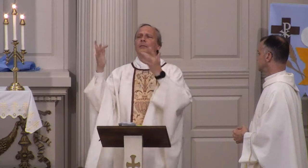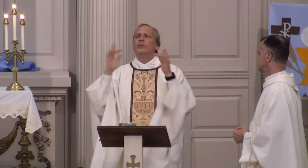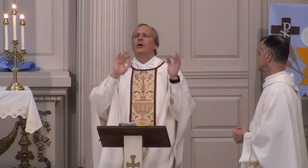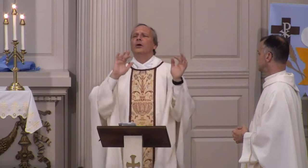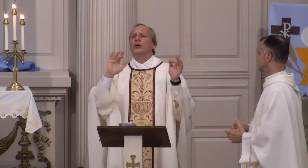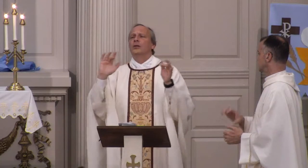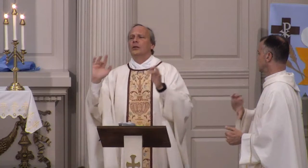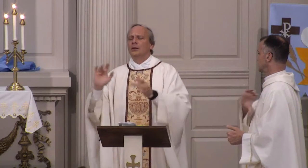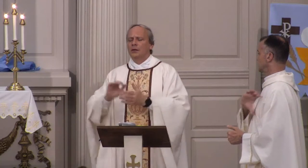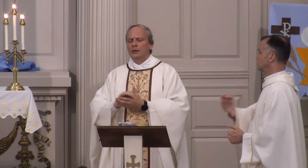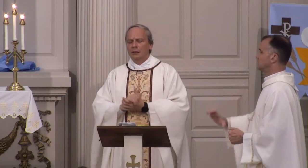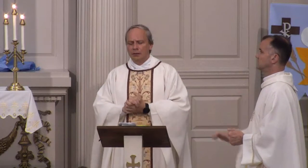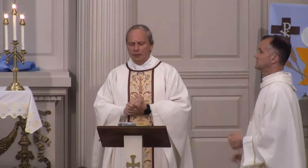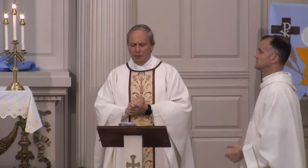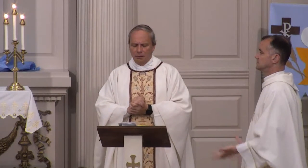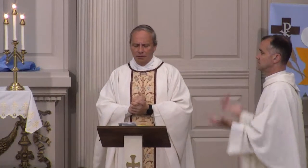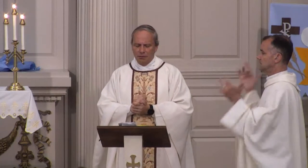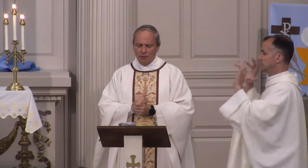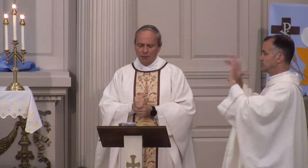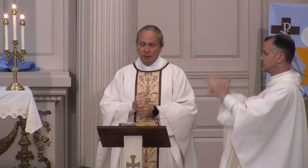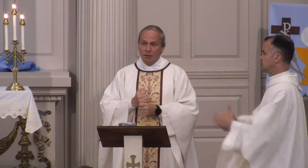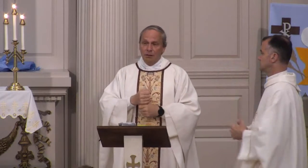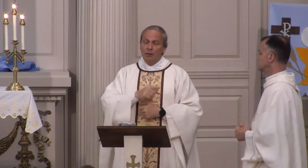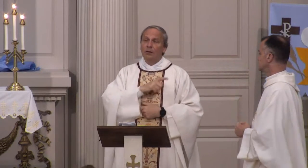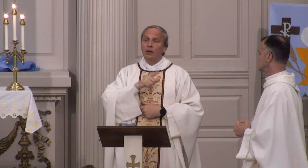Christ, have mercy.